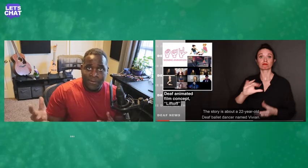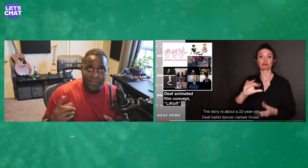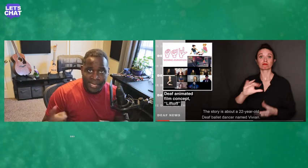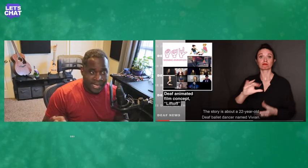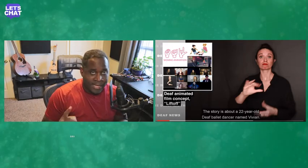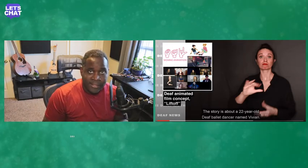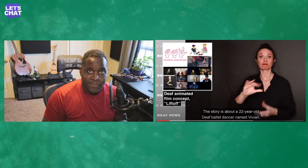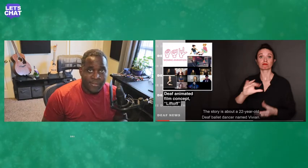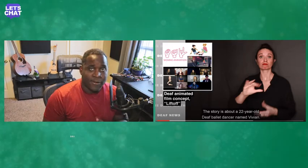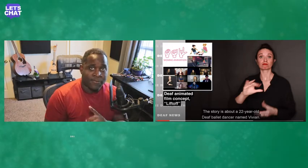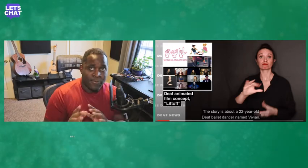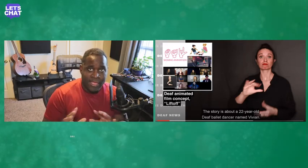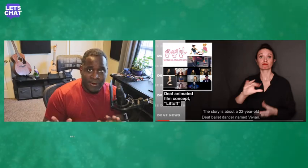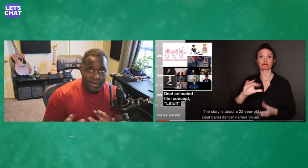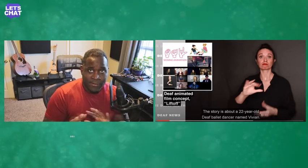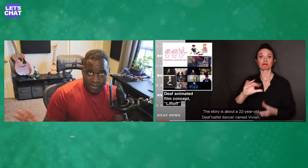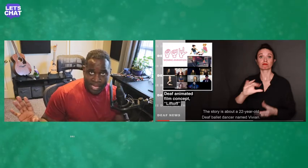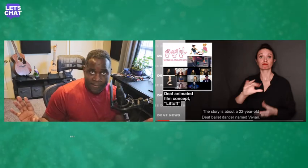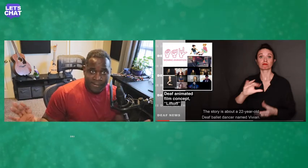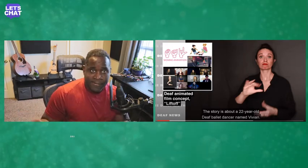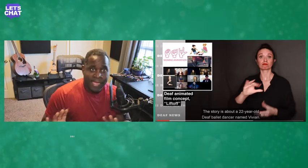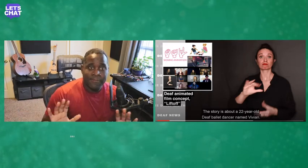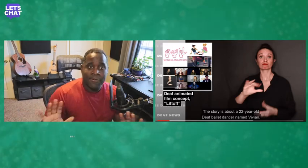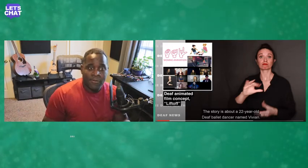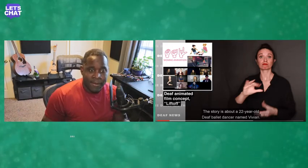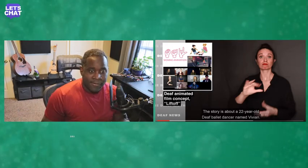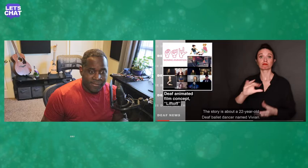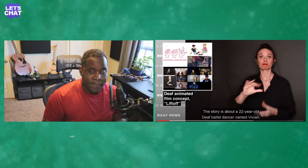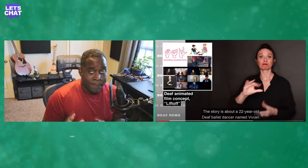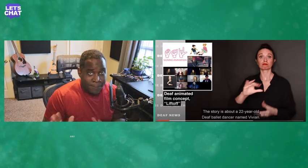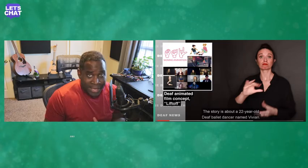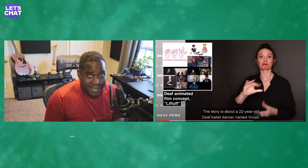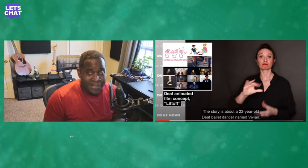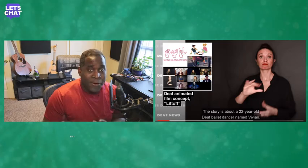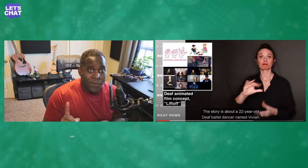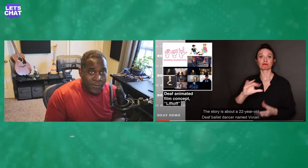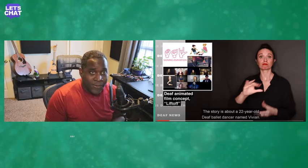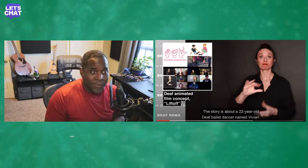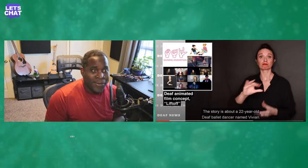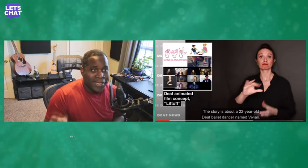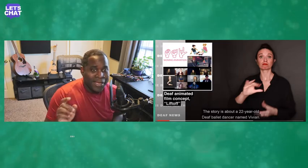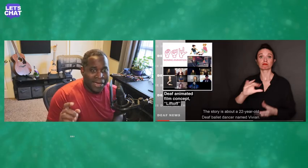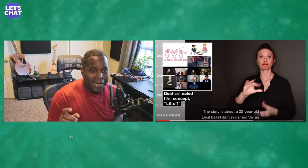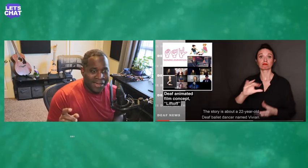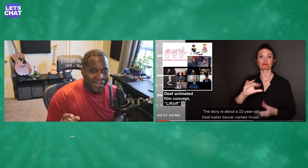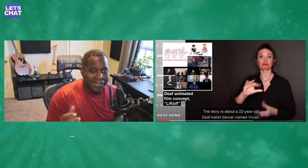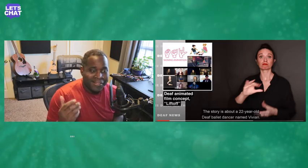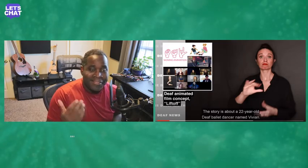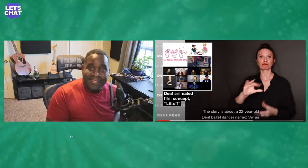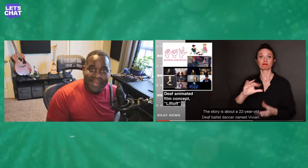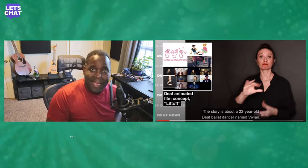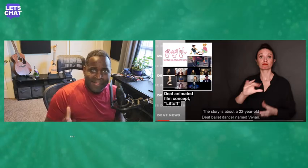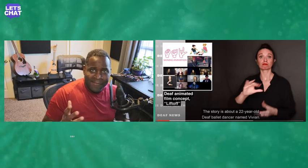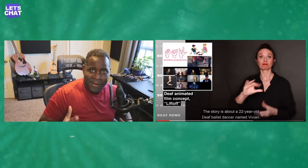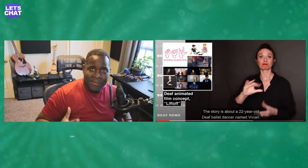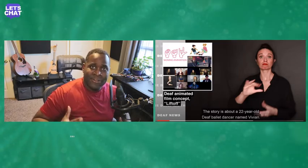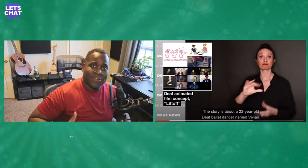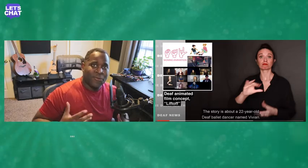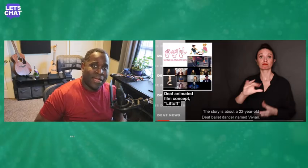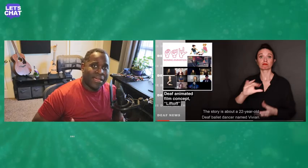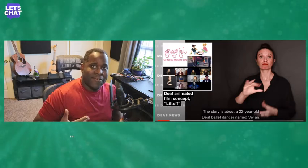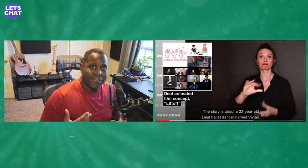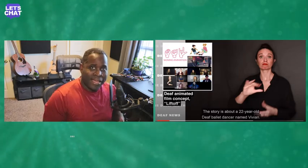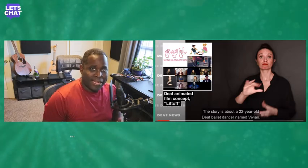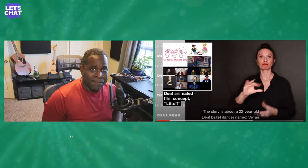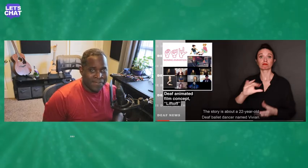grammar when you're speaking in English. They're different languages and they have their own grammar system. But also, this lady has a very